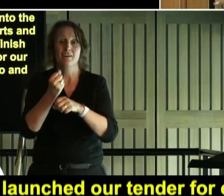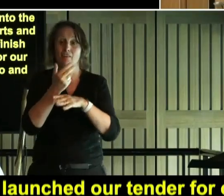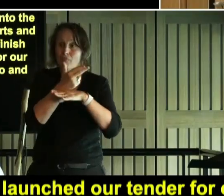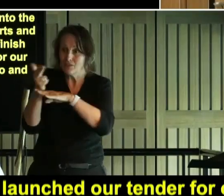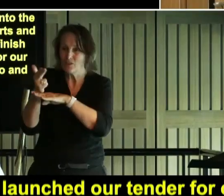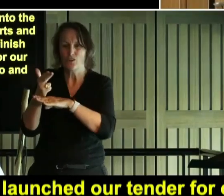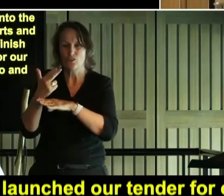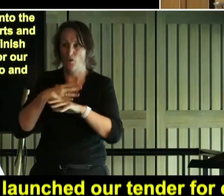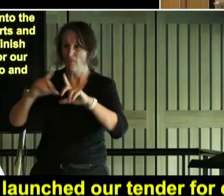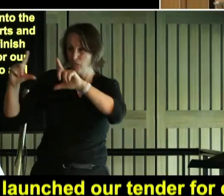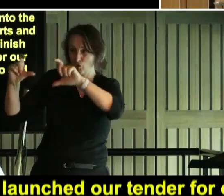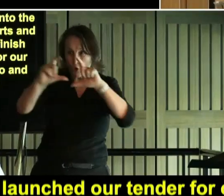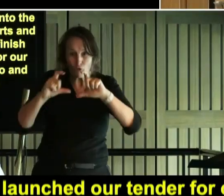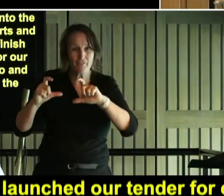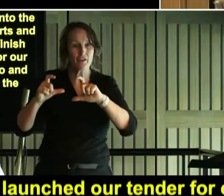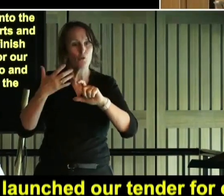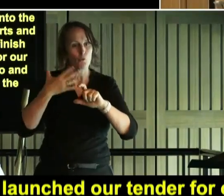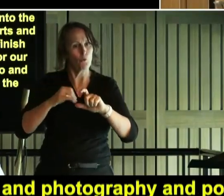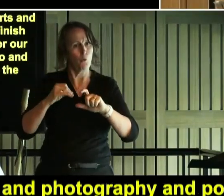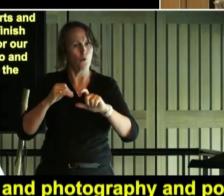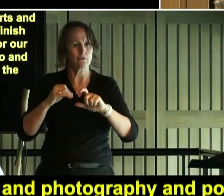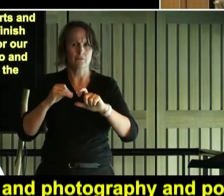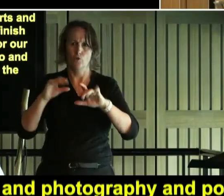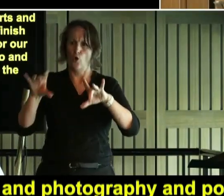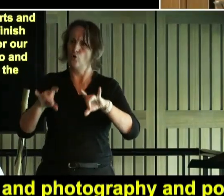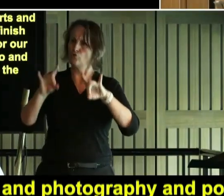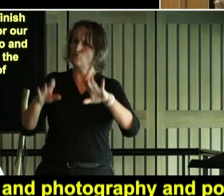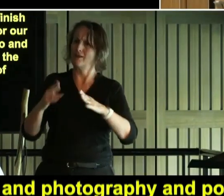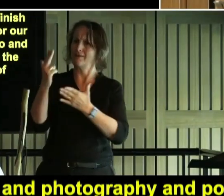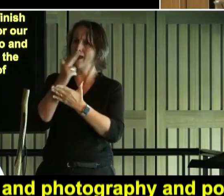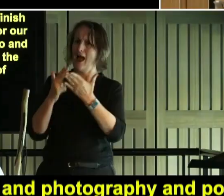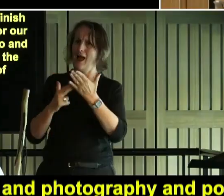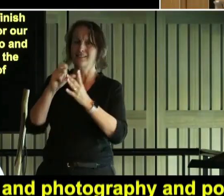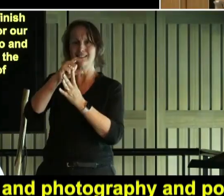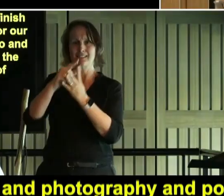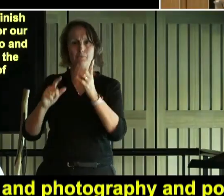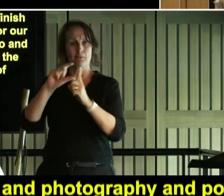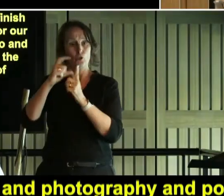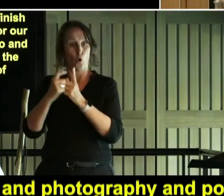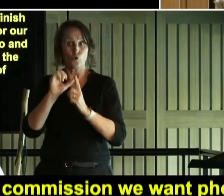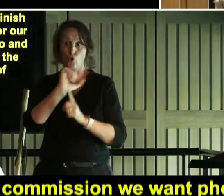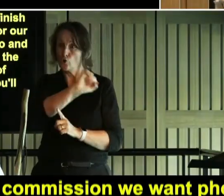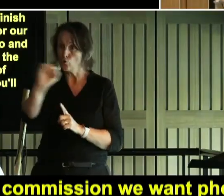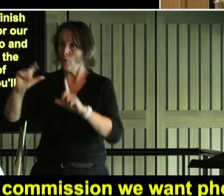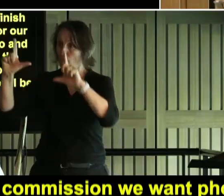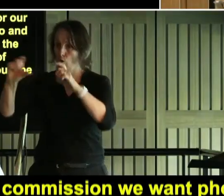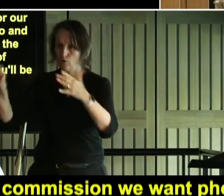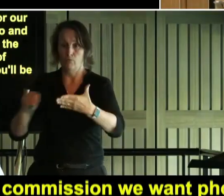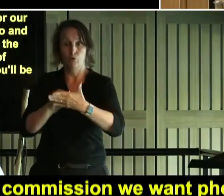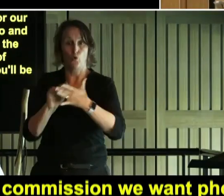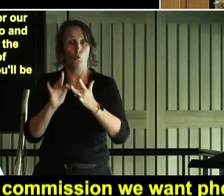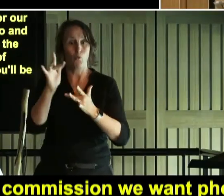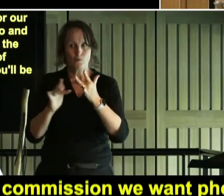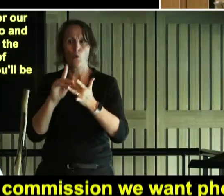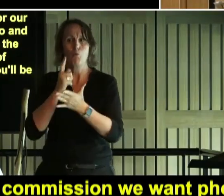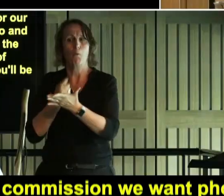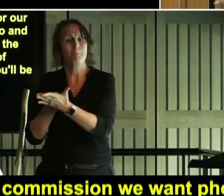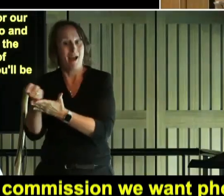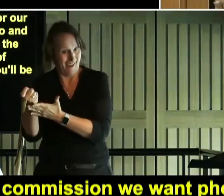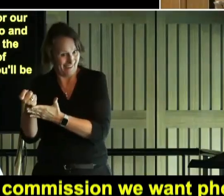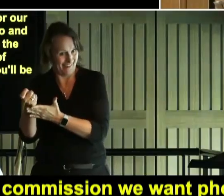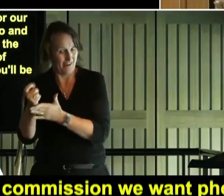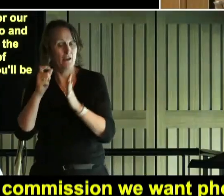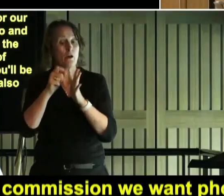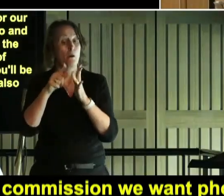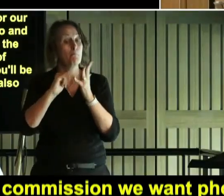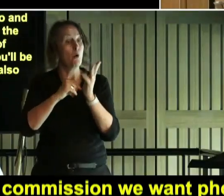want photos of Australian arts and disability culture, and you'll be paid to use them in our promotions. We've also commissioned a